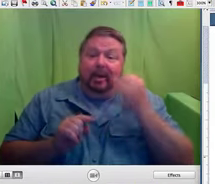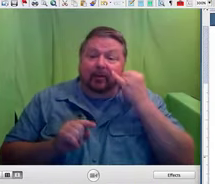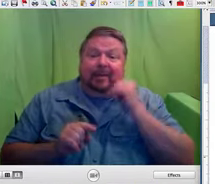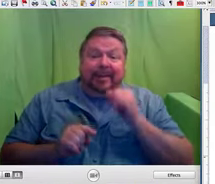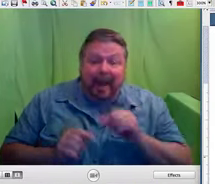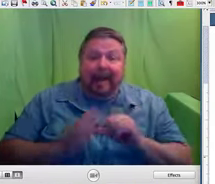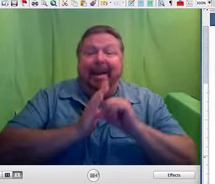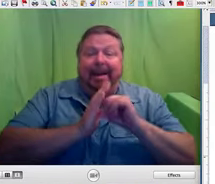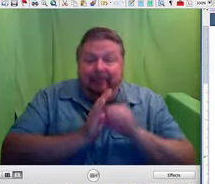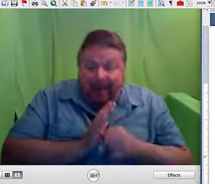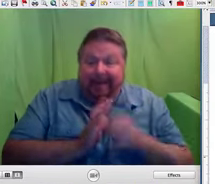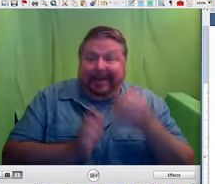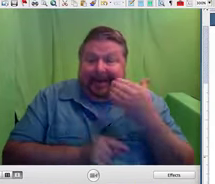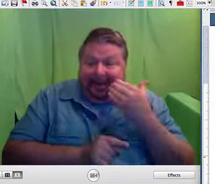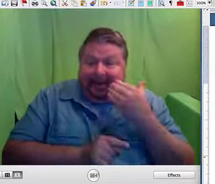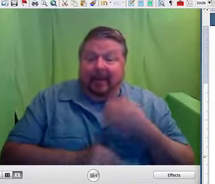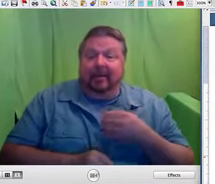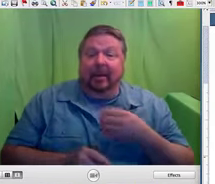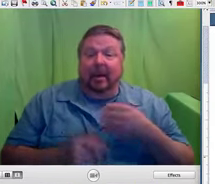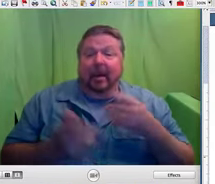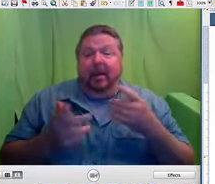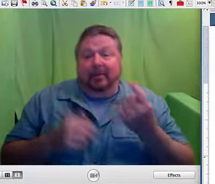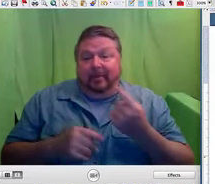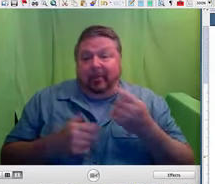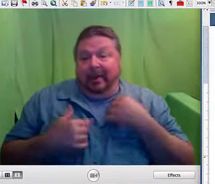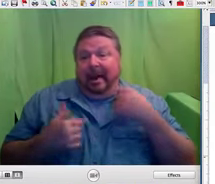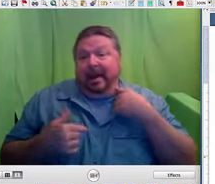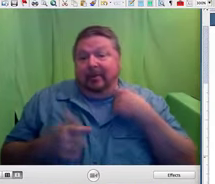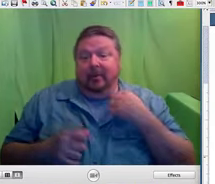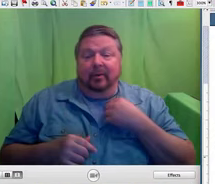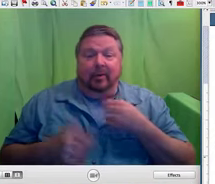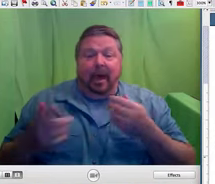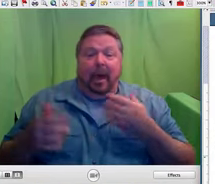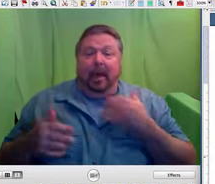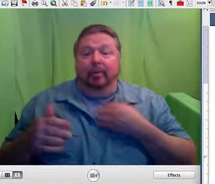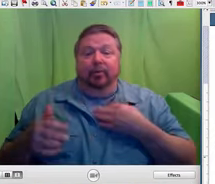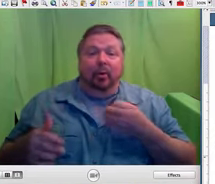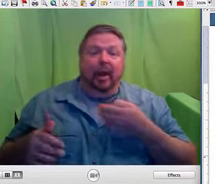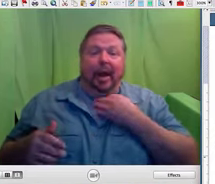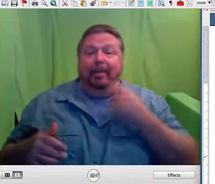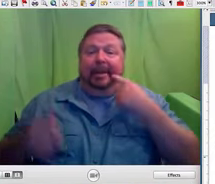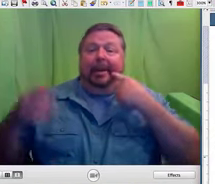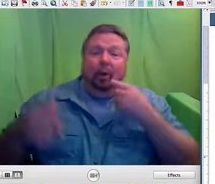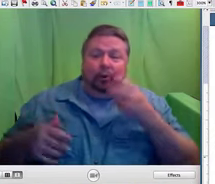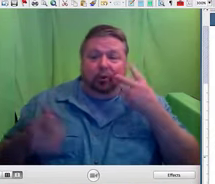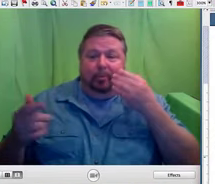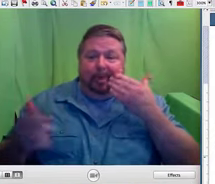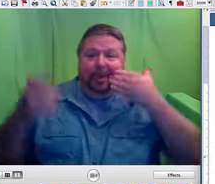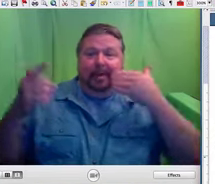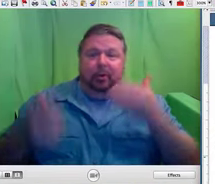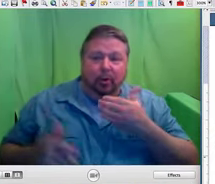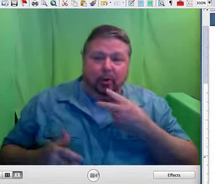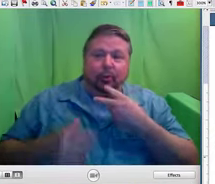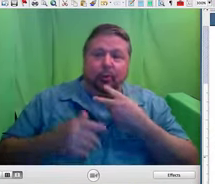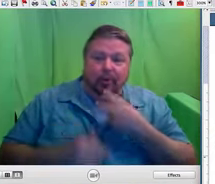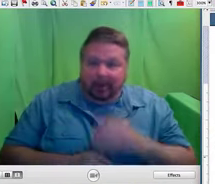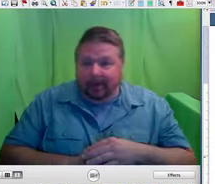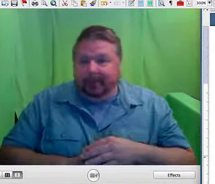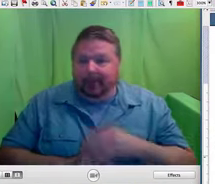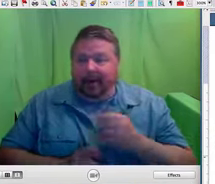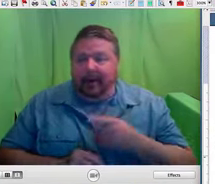that if it's not an emphatic E, as in somebody with an accent who says, "I am so happy to meet